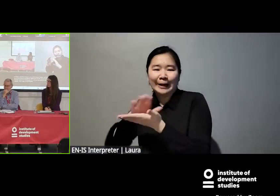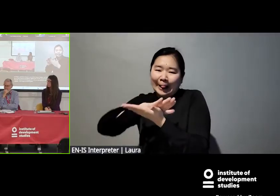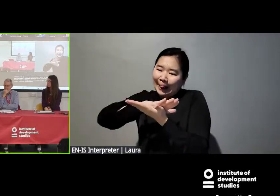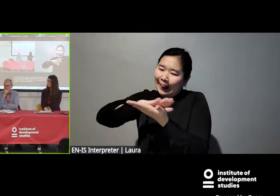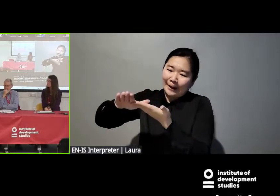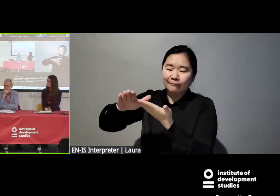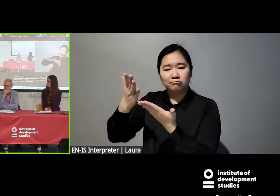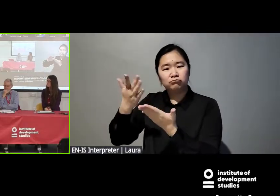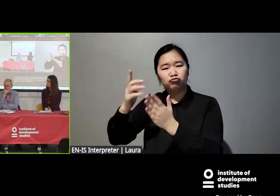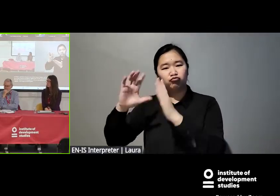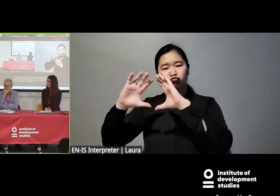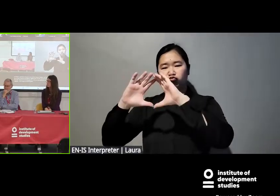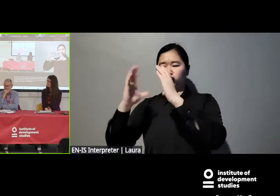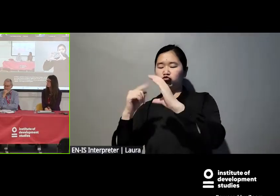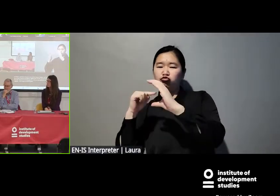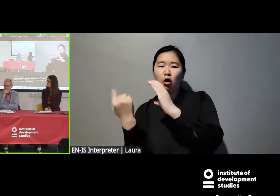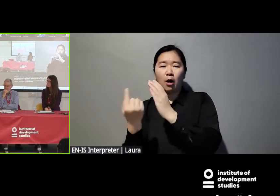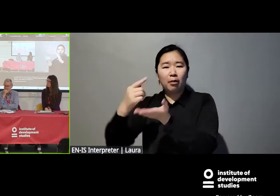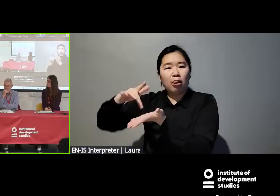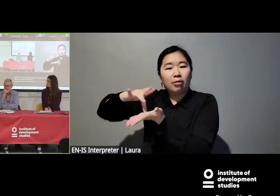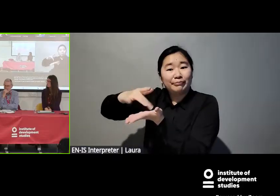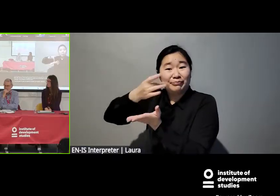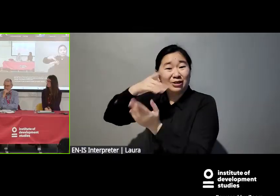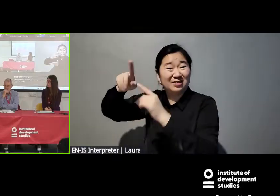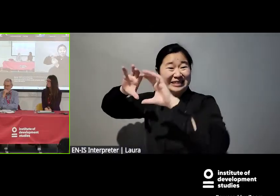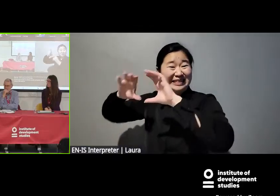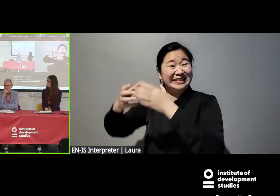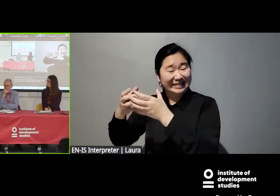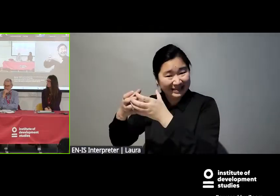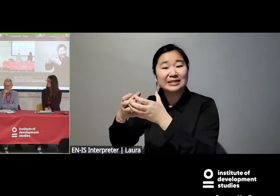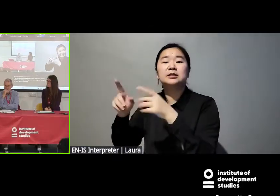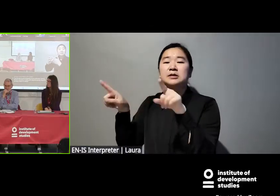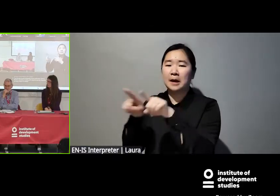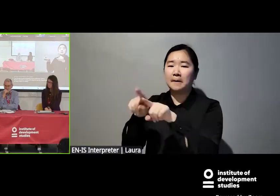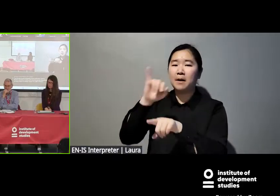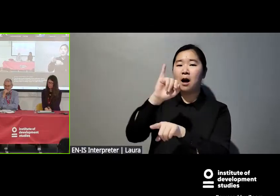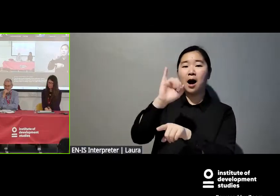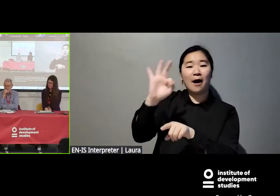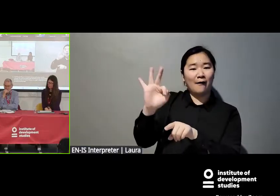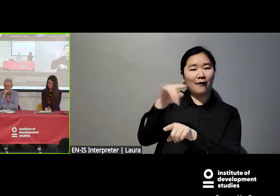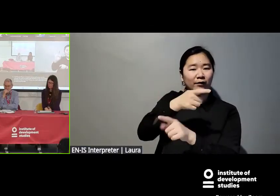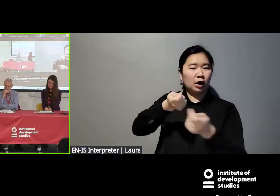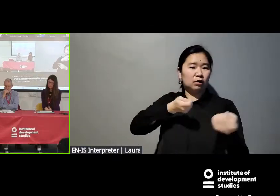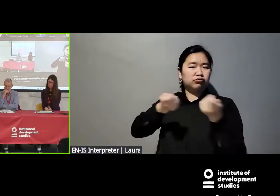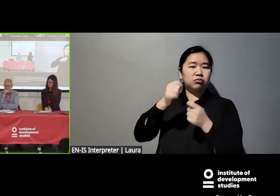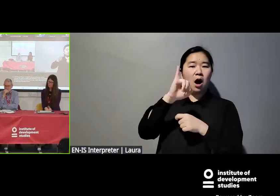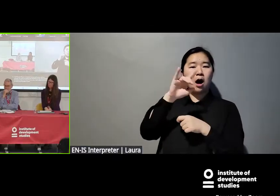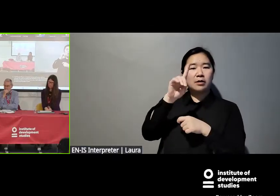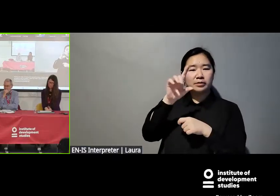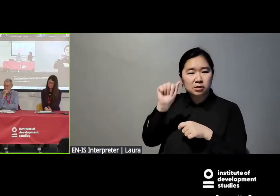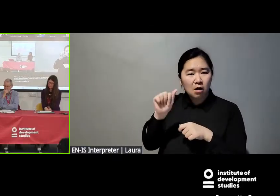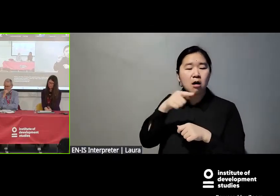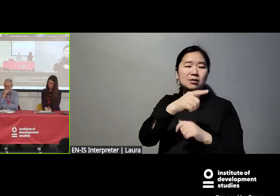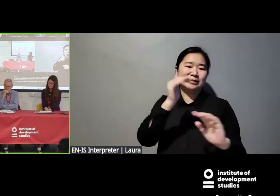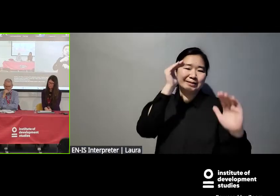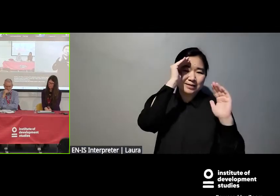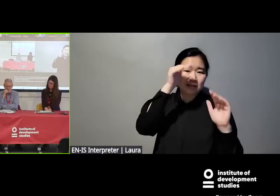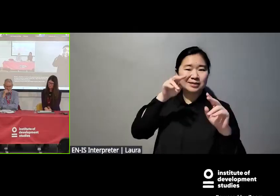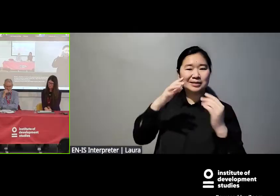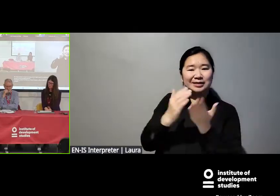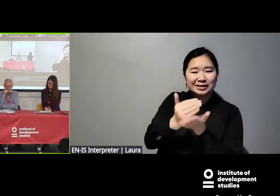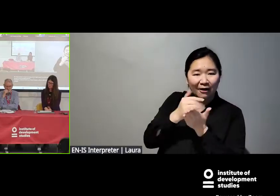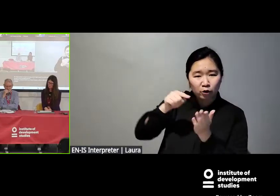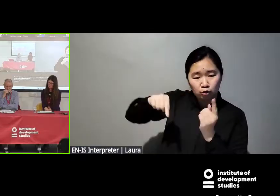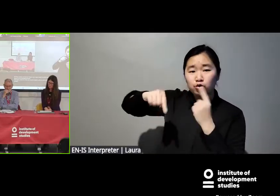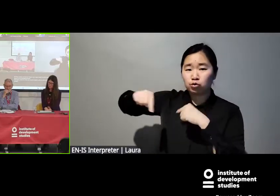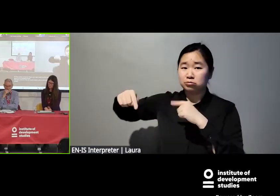of research in this area. Participatory methods enable and empower people to play an active and influential role in